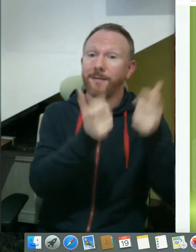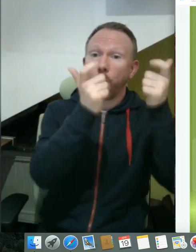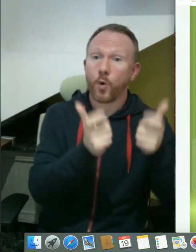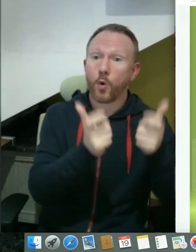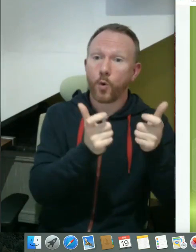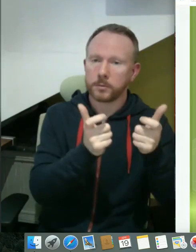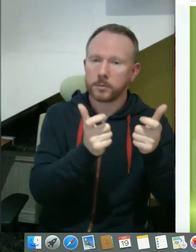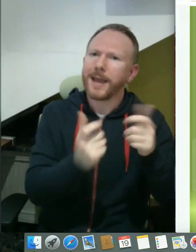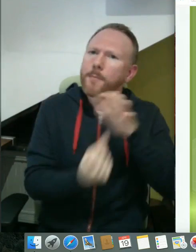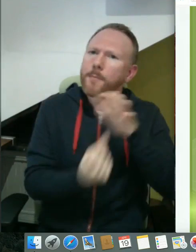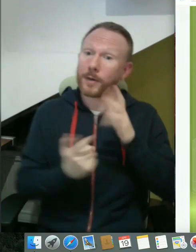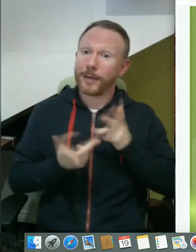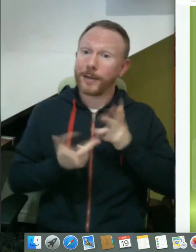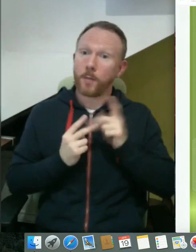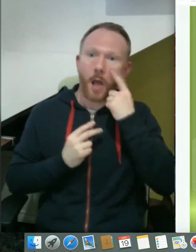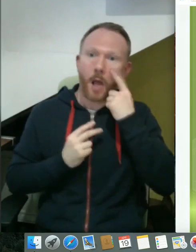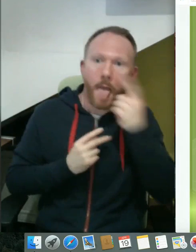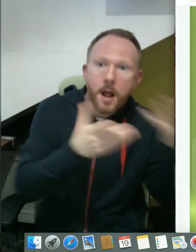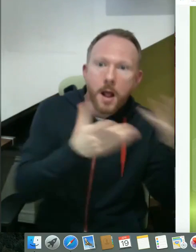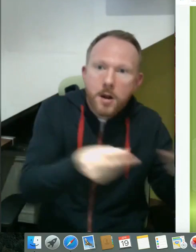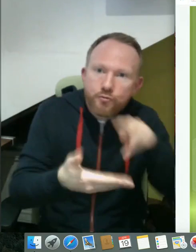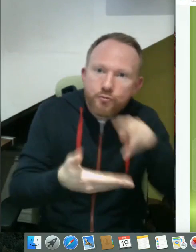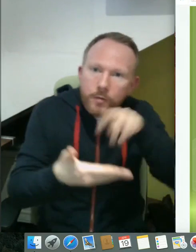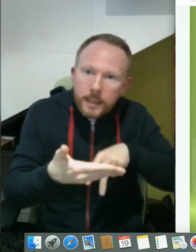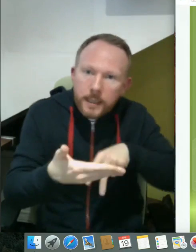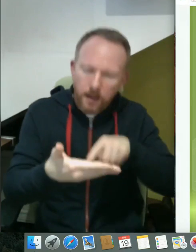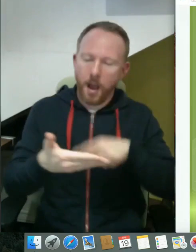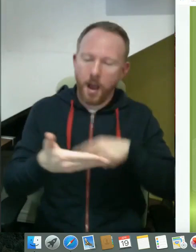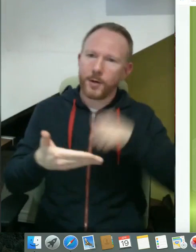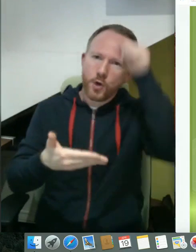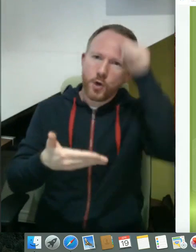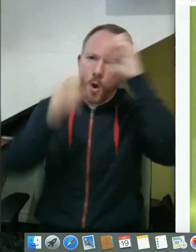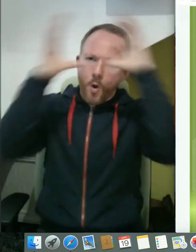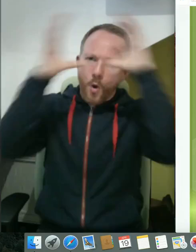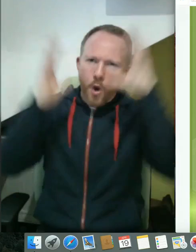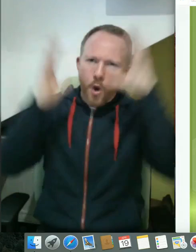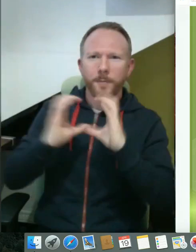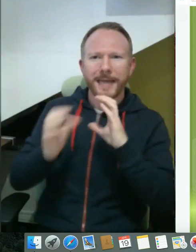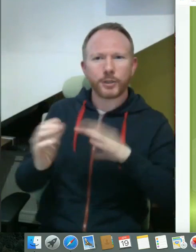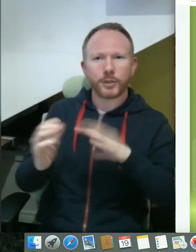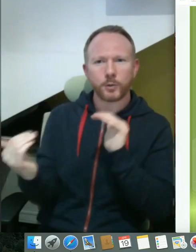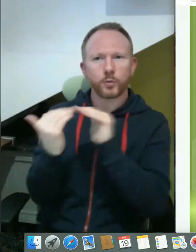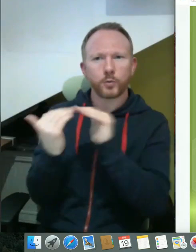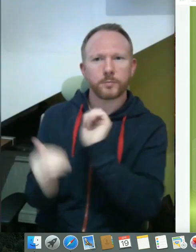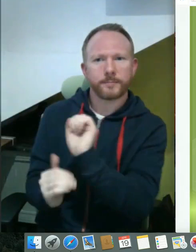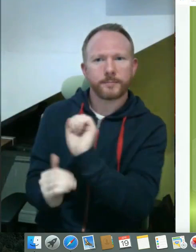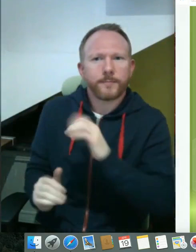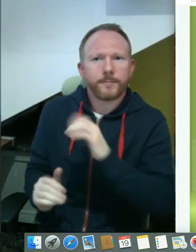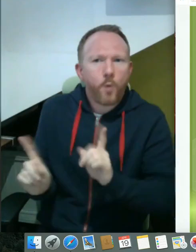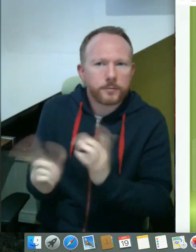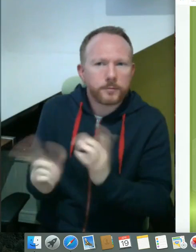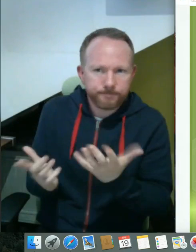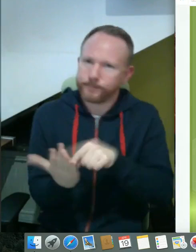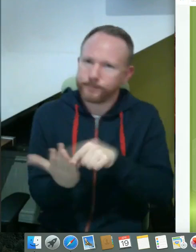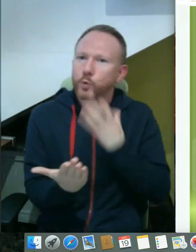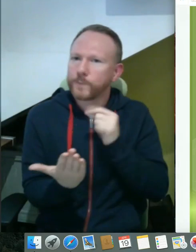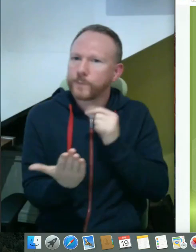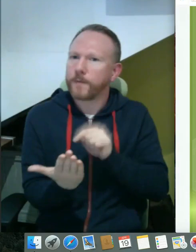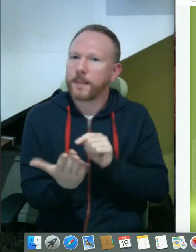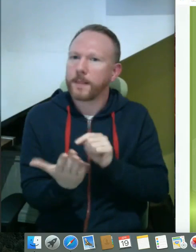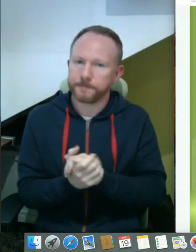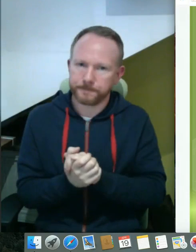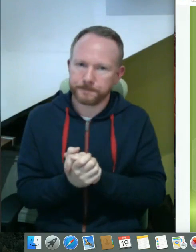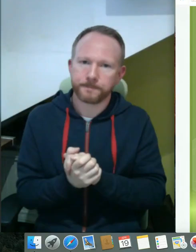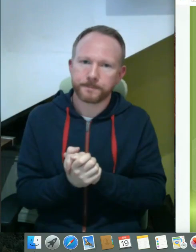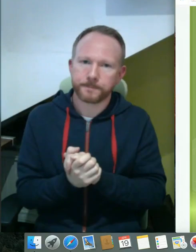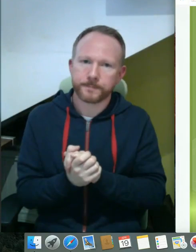needs and requirements will be during the case. Section F also considers rehearsal and appearance